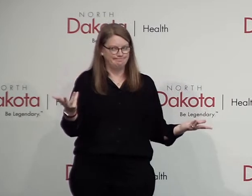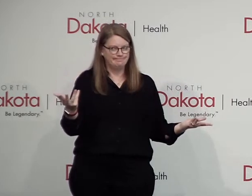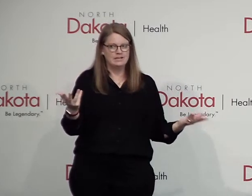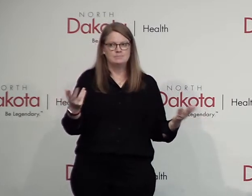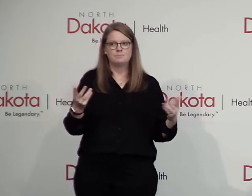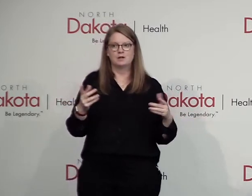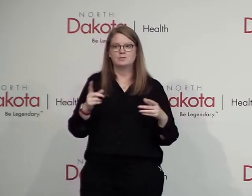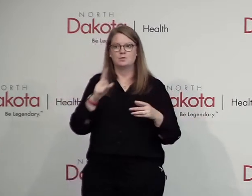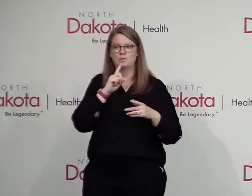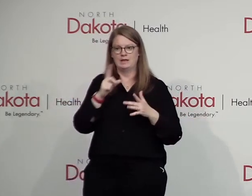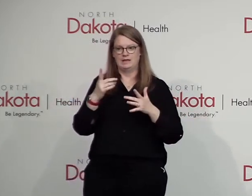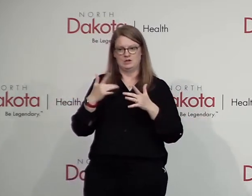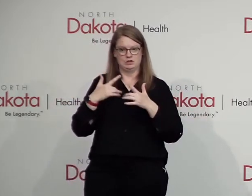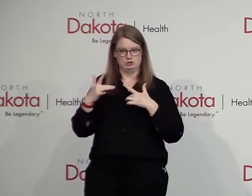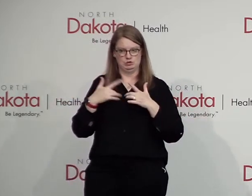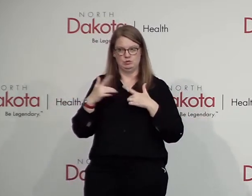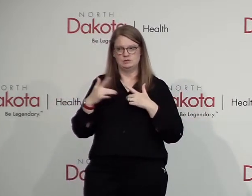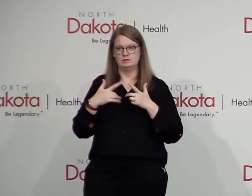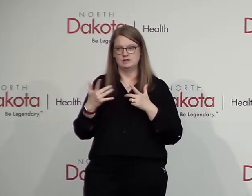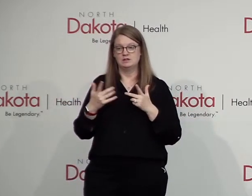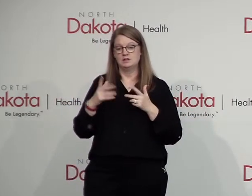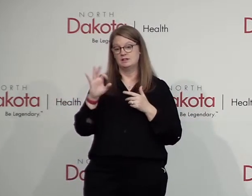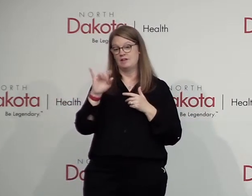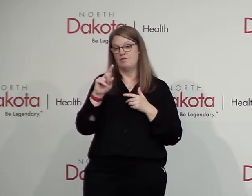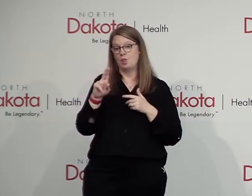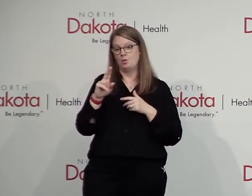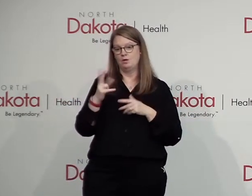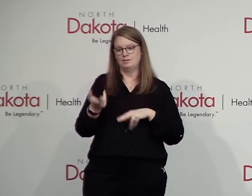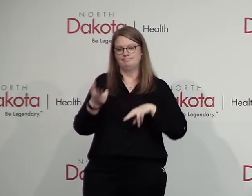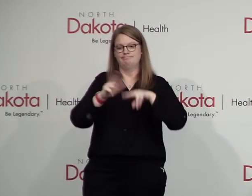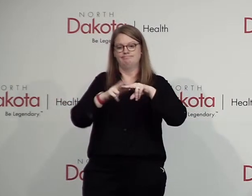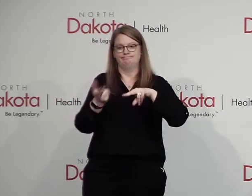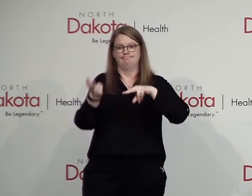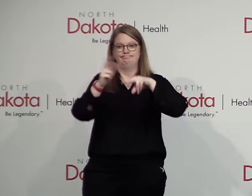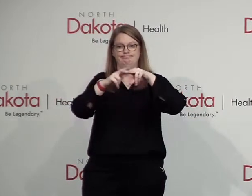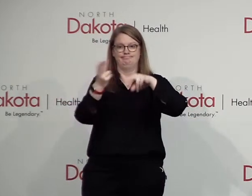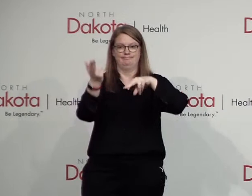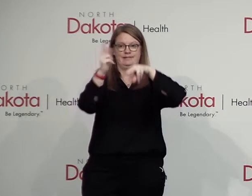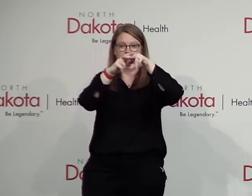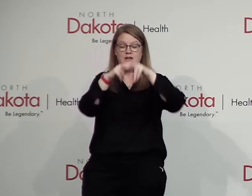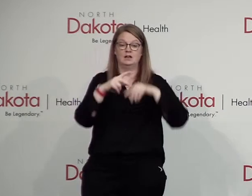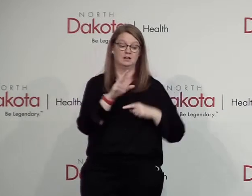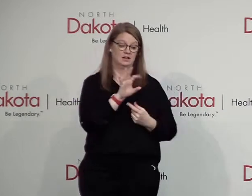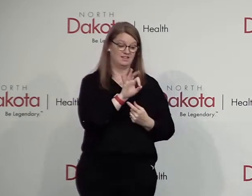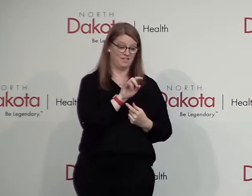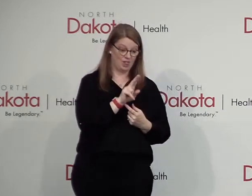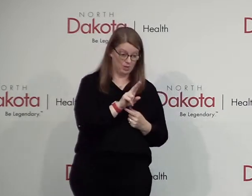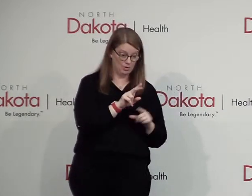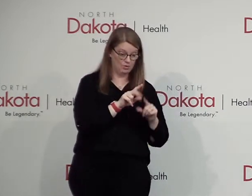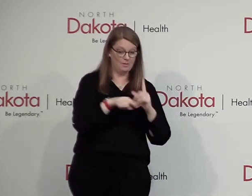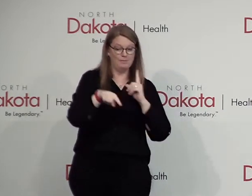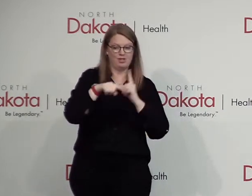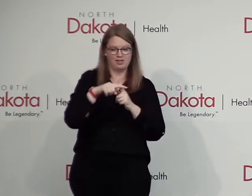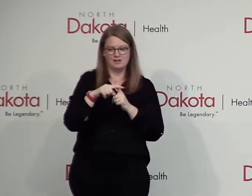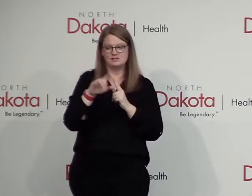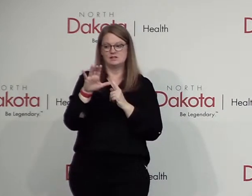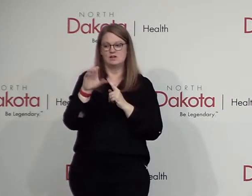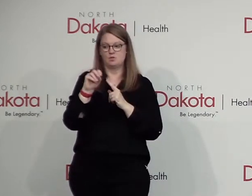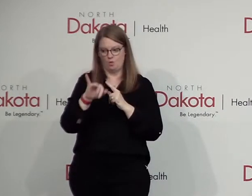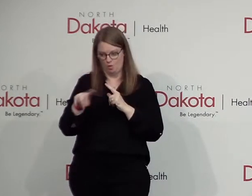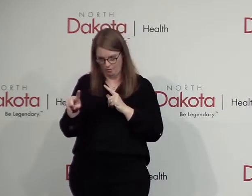just have concerns that we are going to see more flu this year, and we don't want to have flu cases on top of COVID